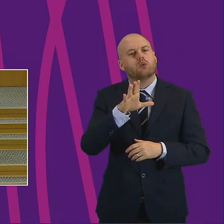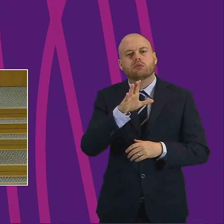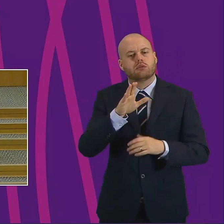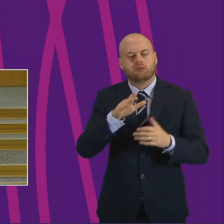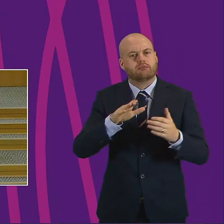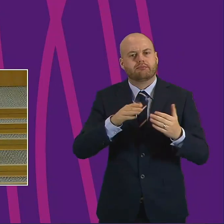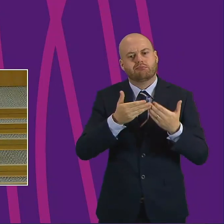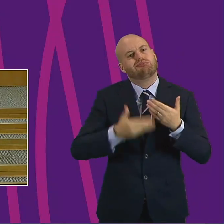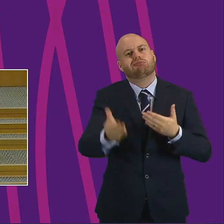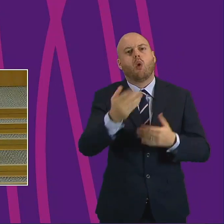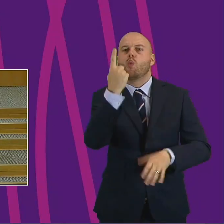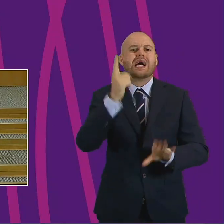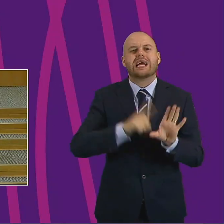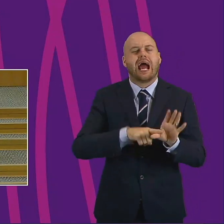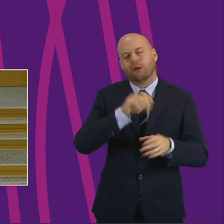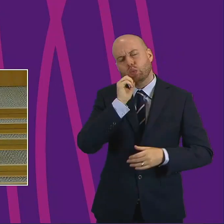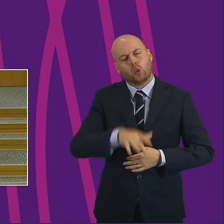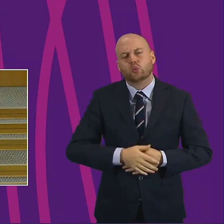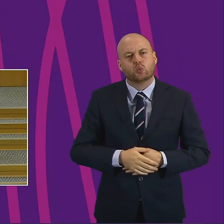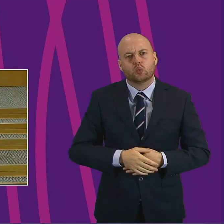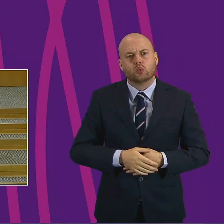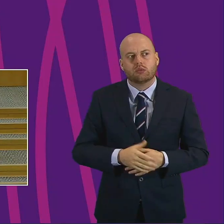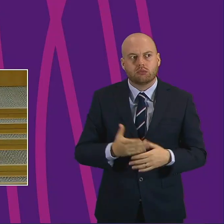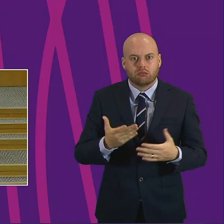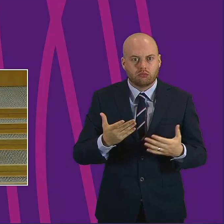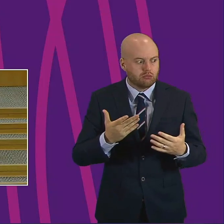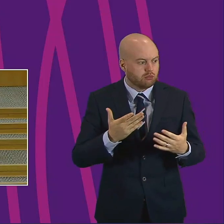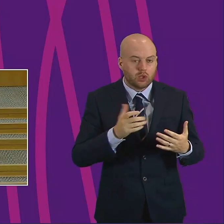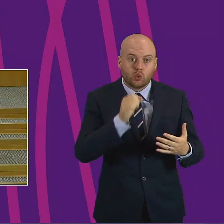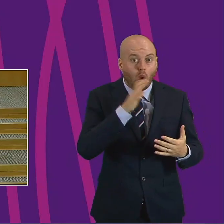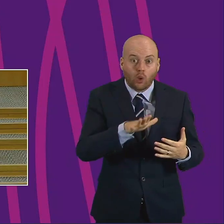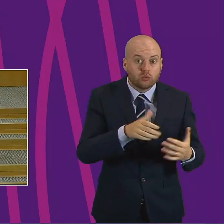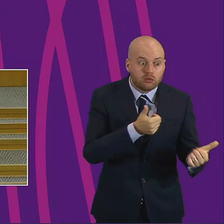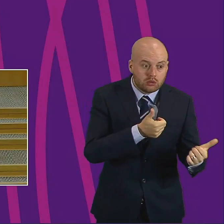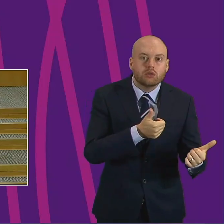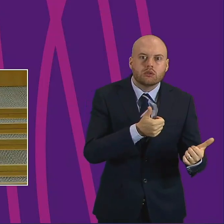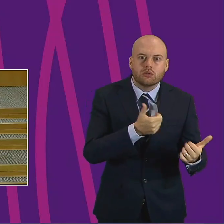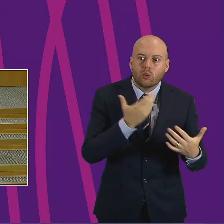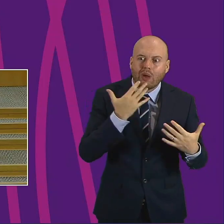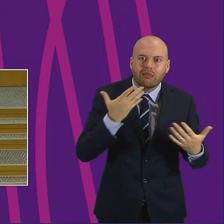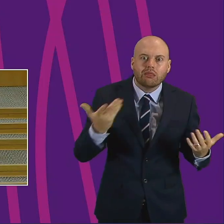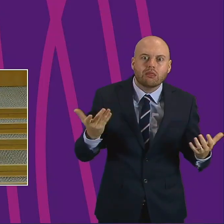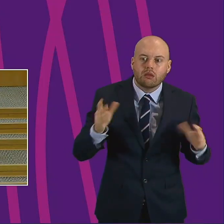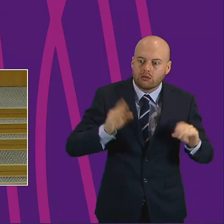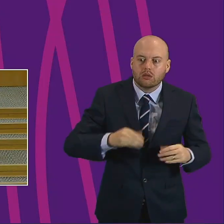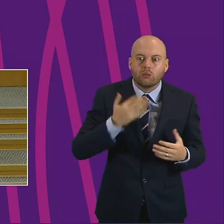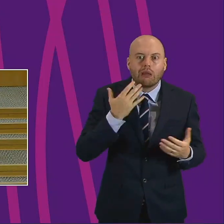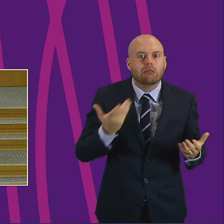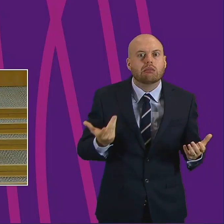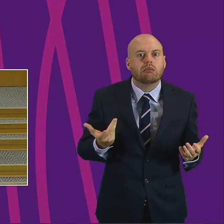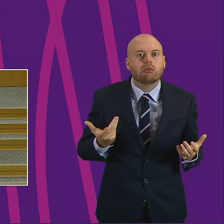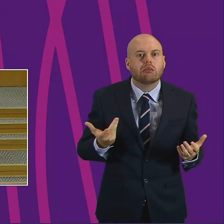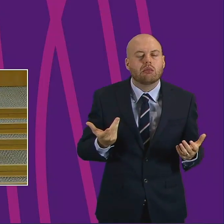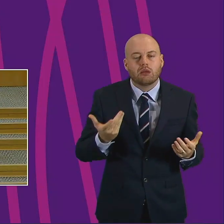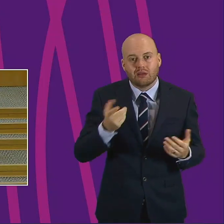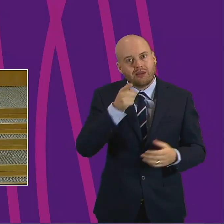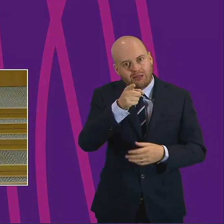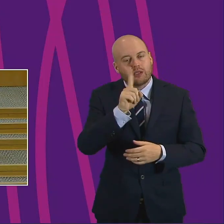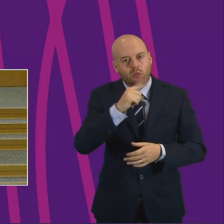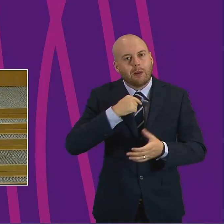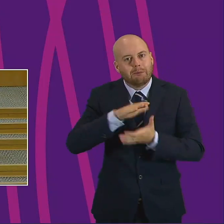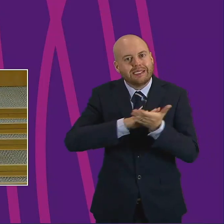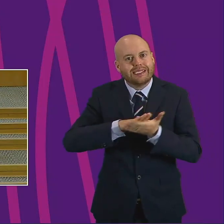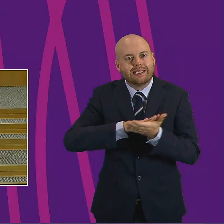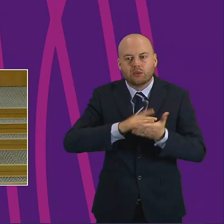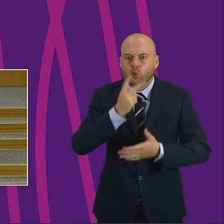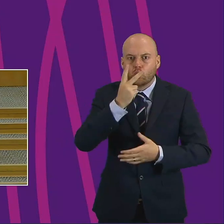what exactly, Cabinet Secretary? Parents and pupils need more detail, and we're getting two competing messages from government's two